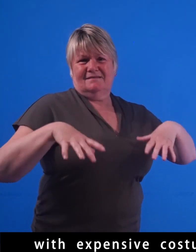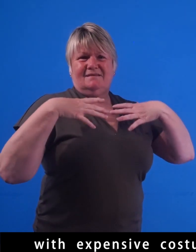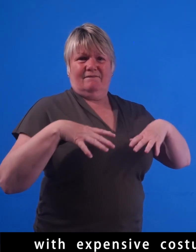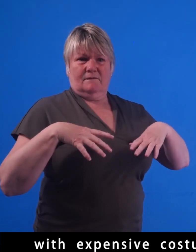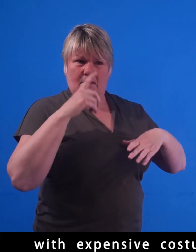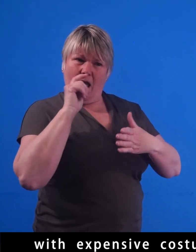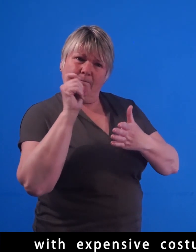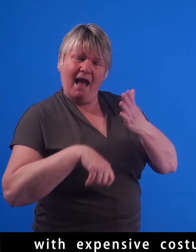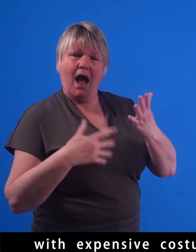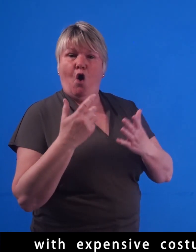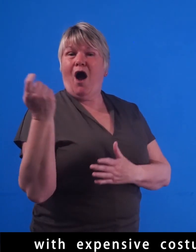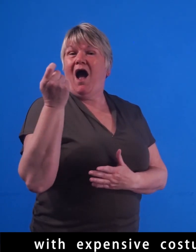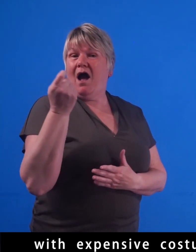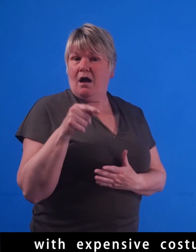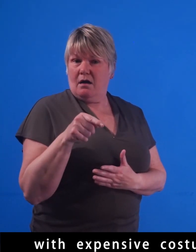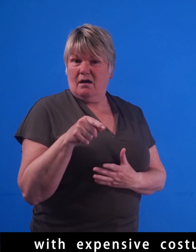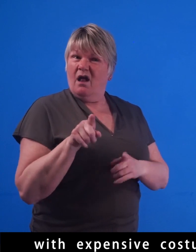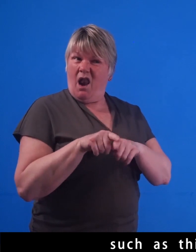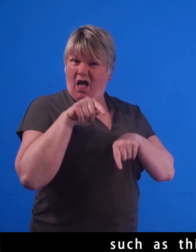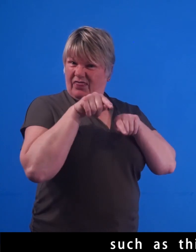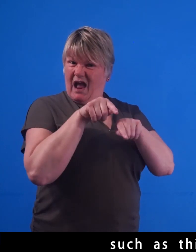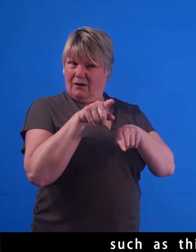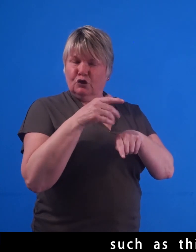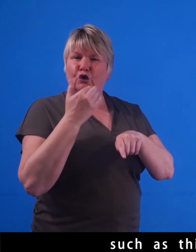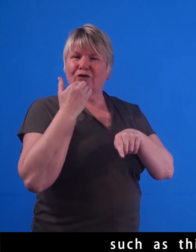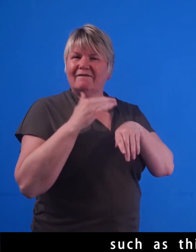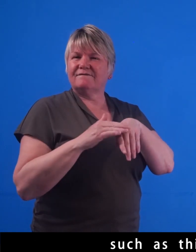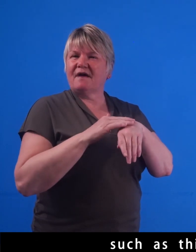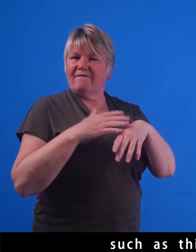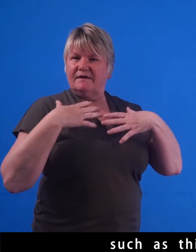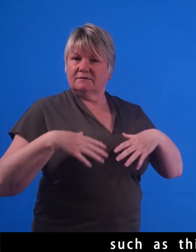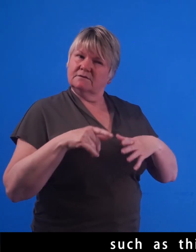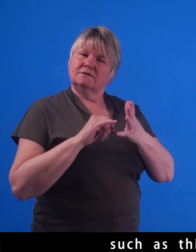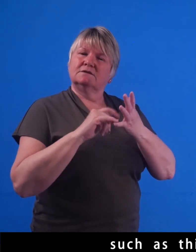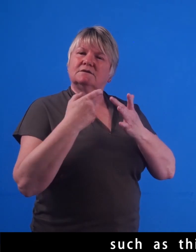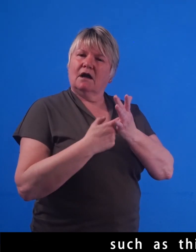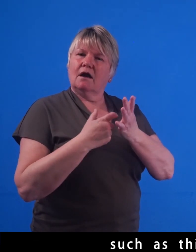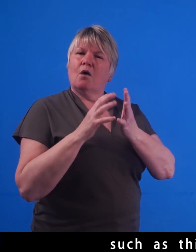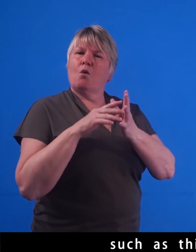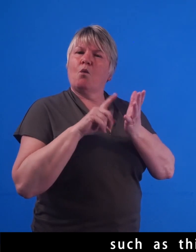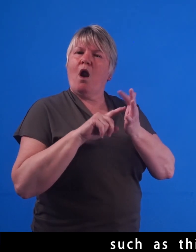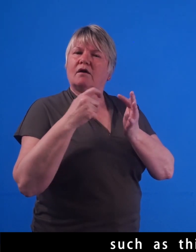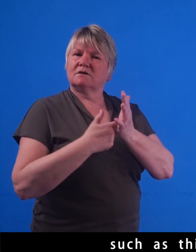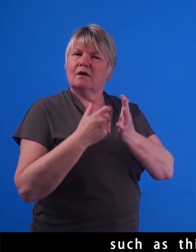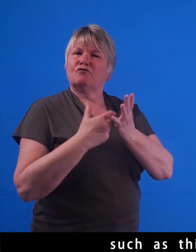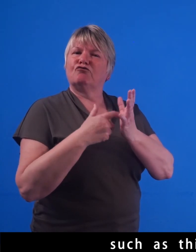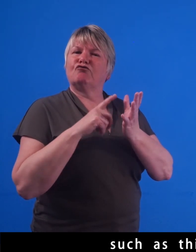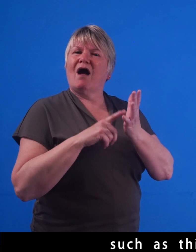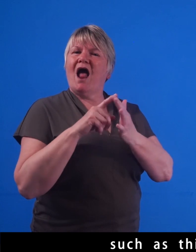costumes available to buy or hire, such as this green velvet outfit, representing Sir Walter